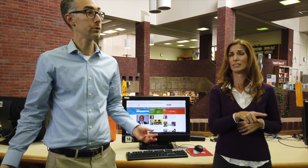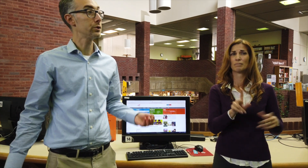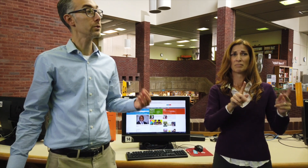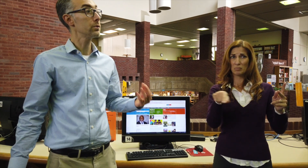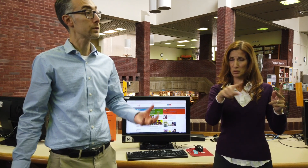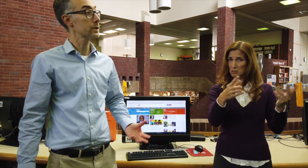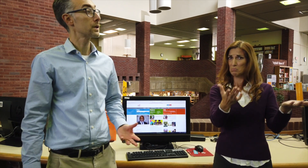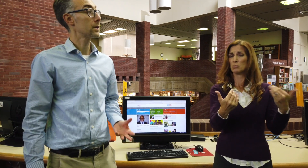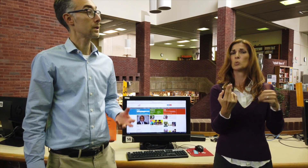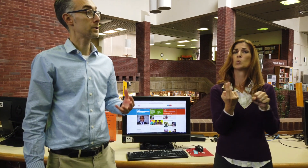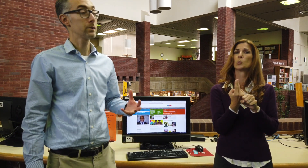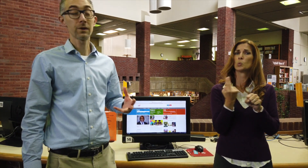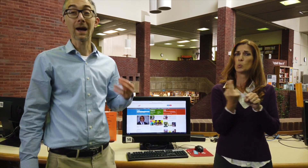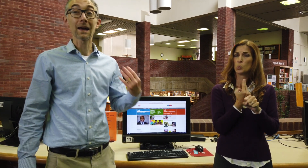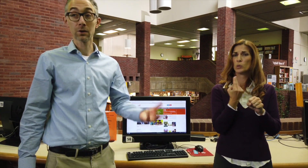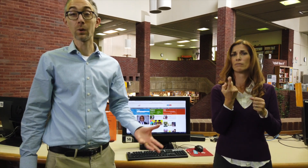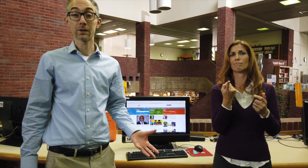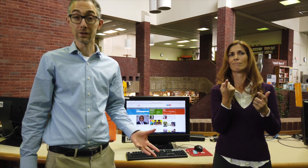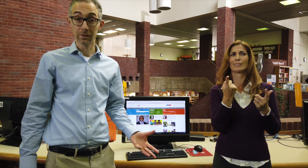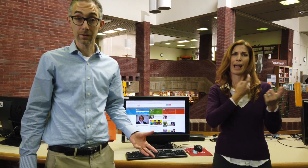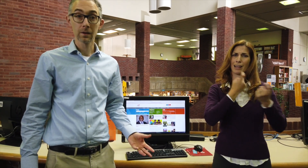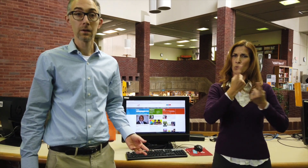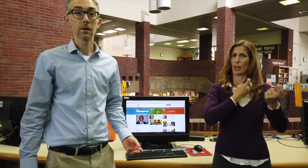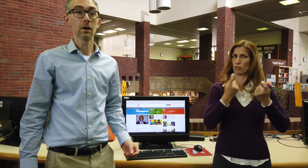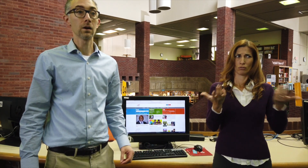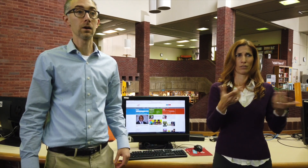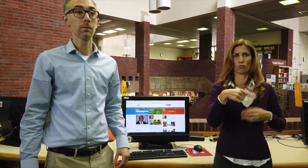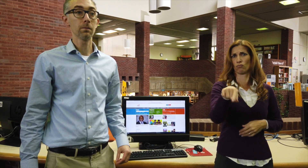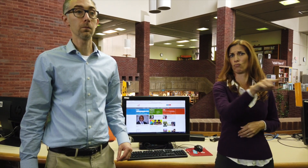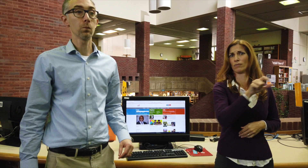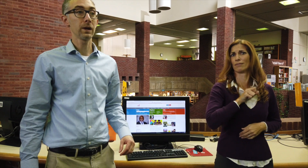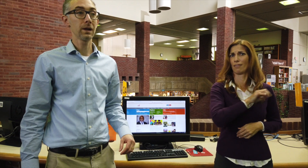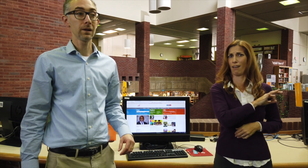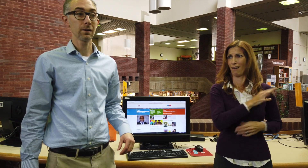folks to use, to ask questions.